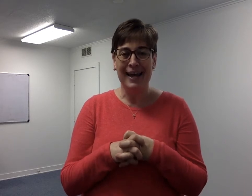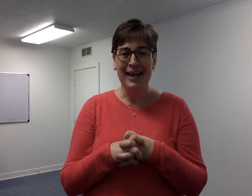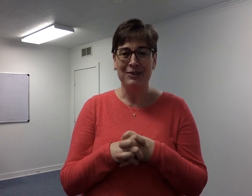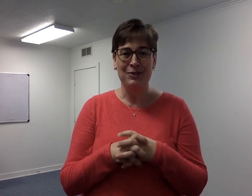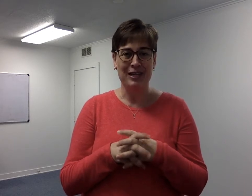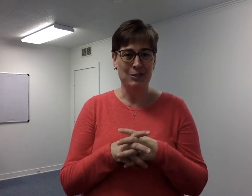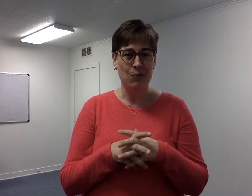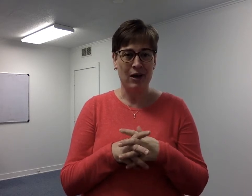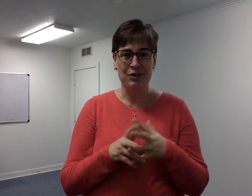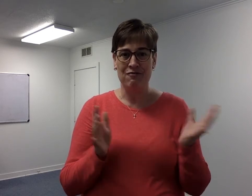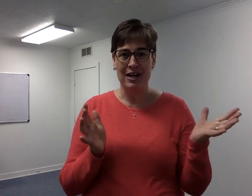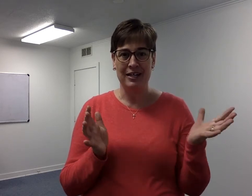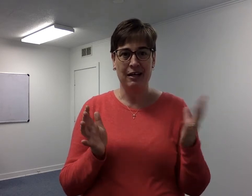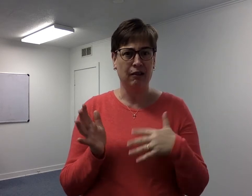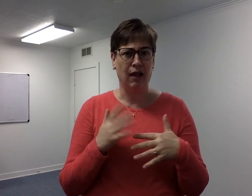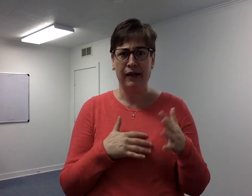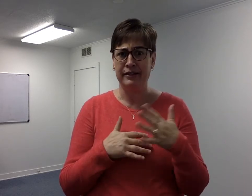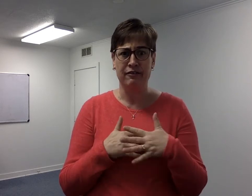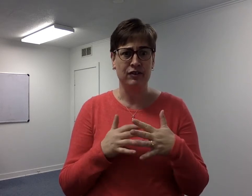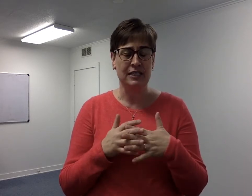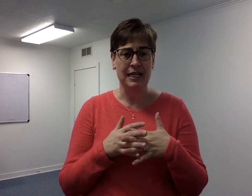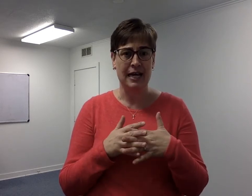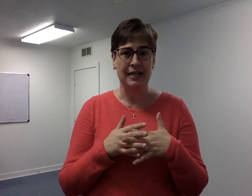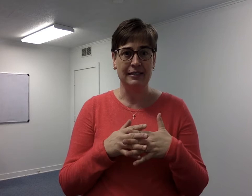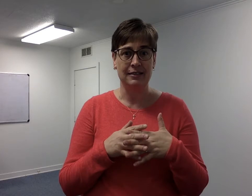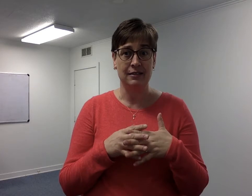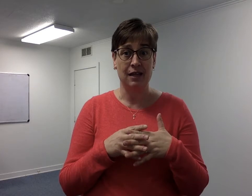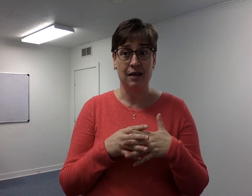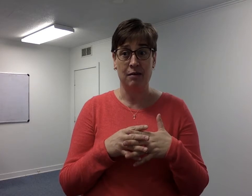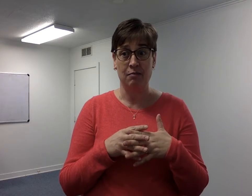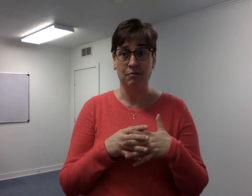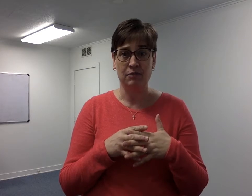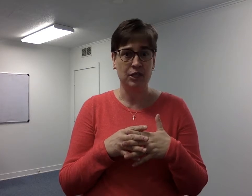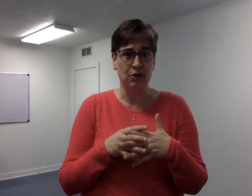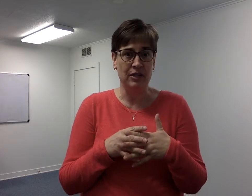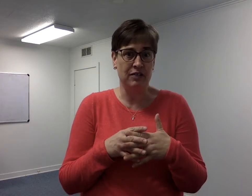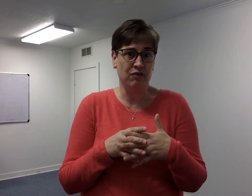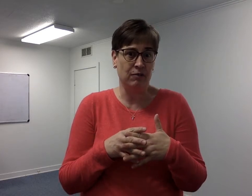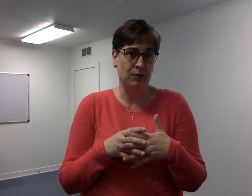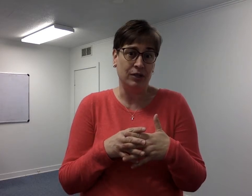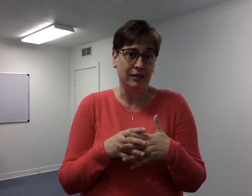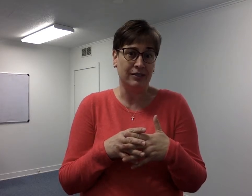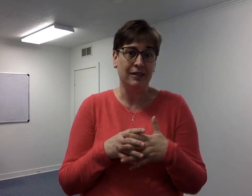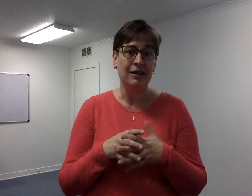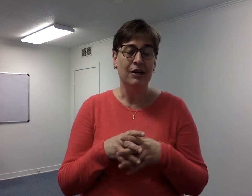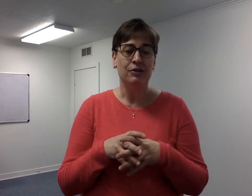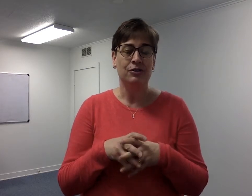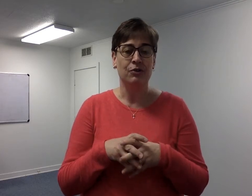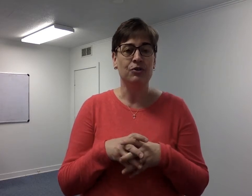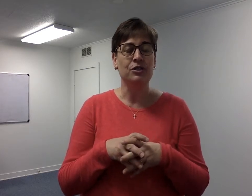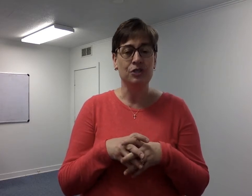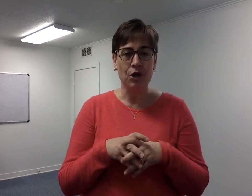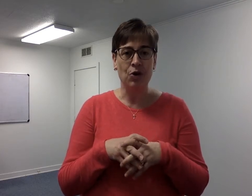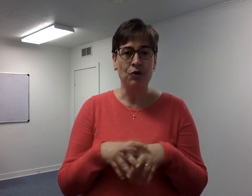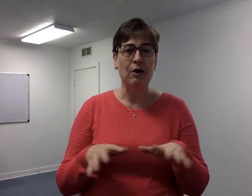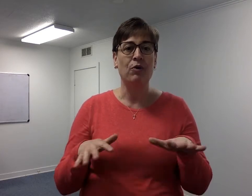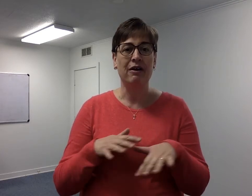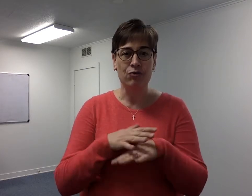And so that's why you find a lot of different signs, in different books. So just know that whatever one